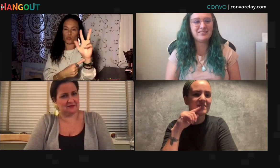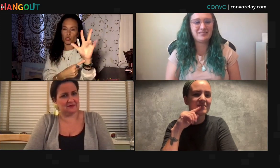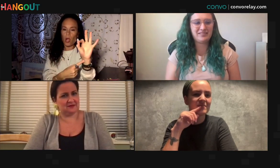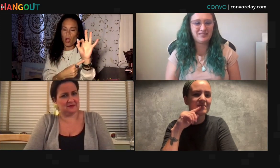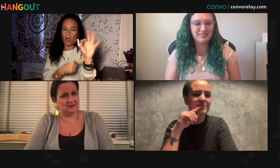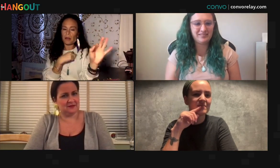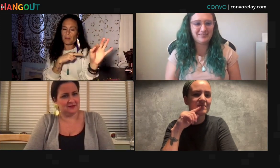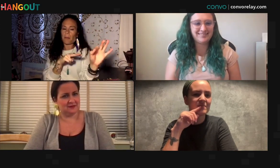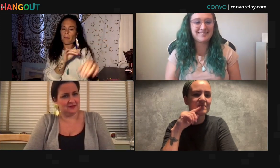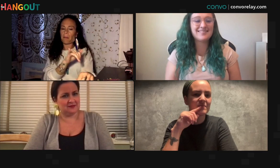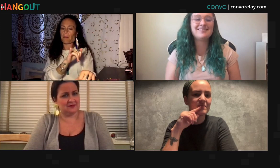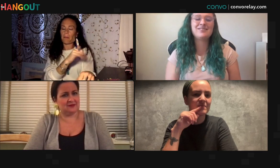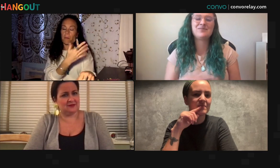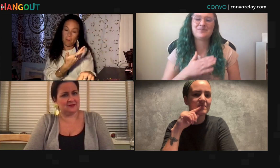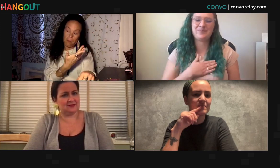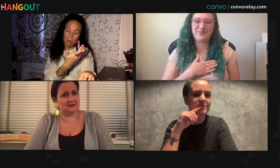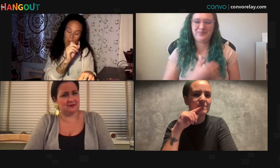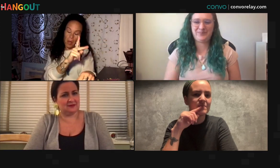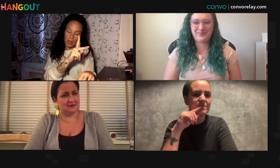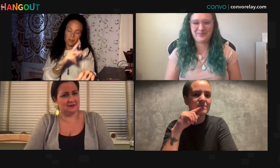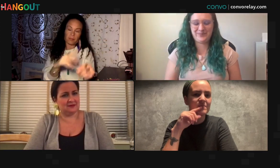in Florida at this time. And the number is 239.